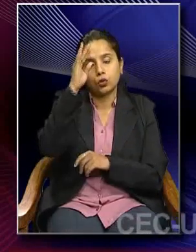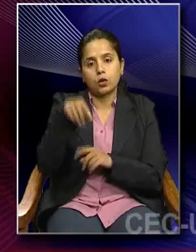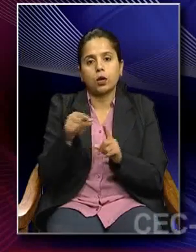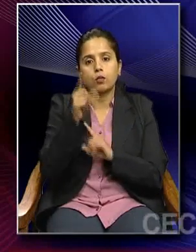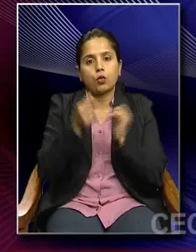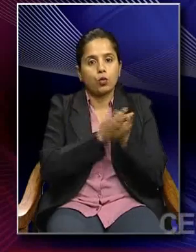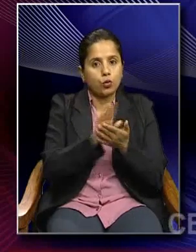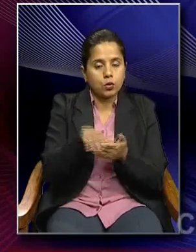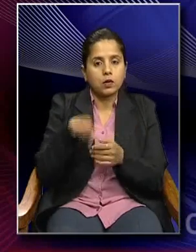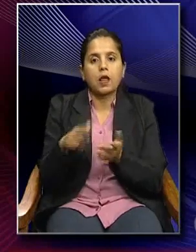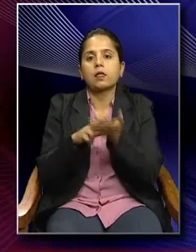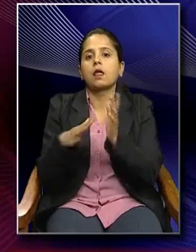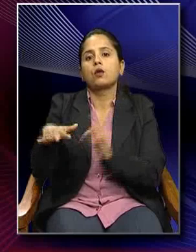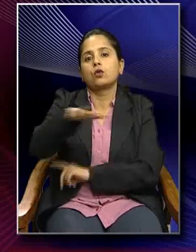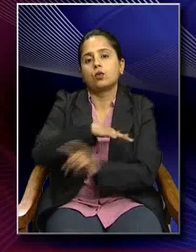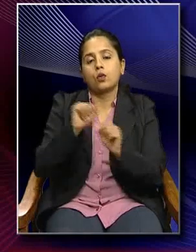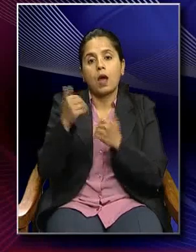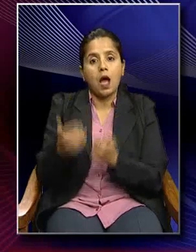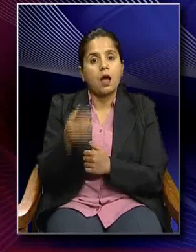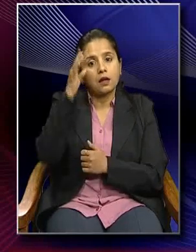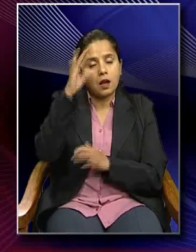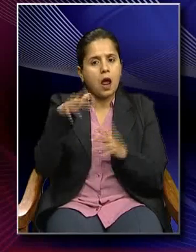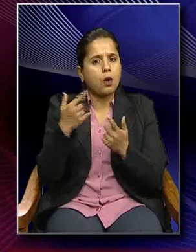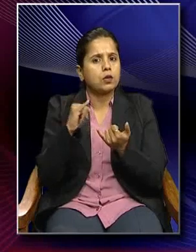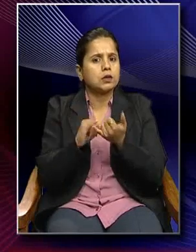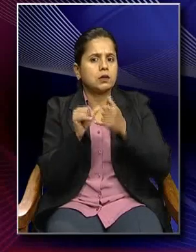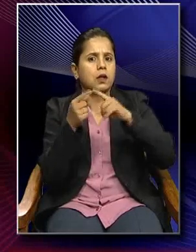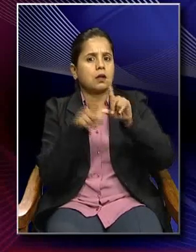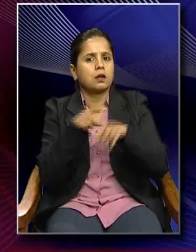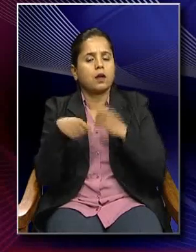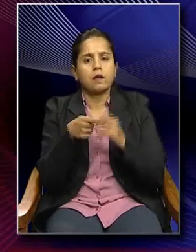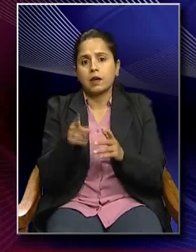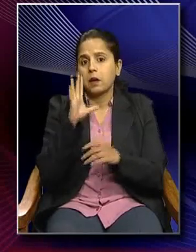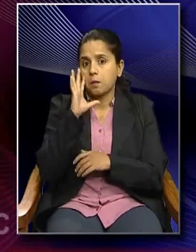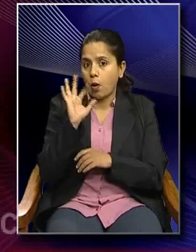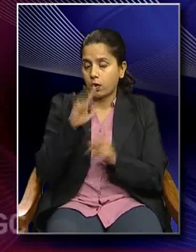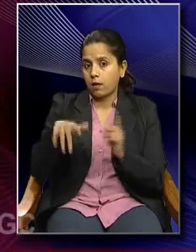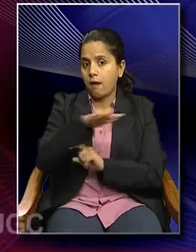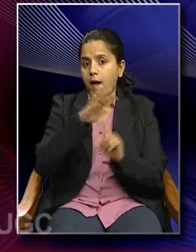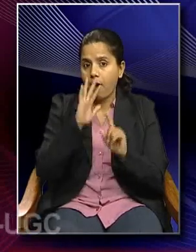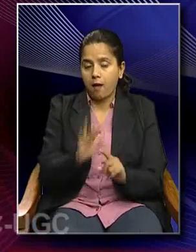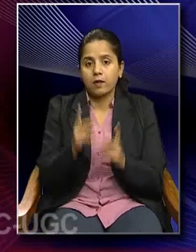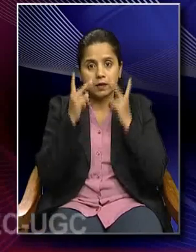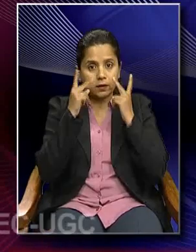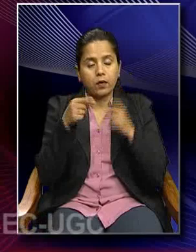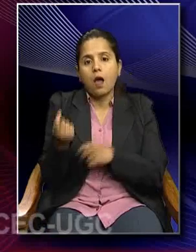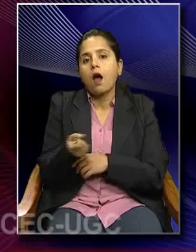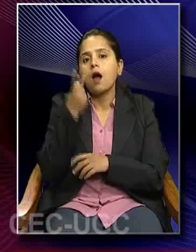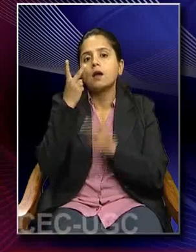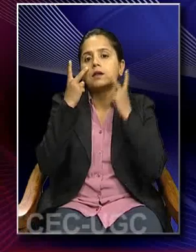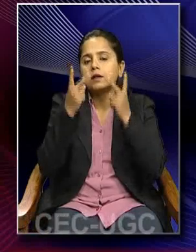and Prakriti and how this theory of Satkaryavad plays an important role in